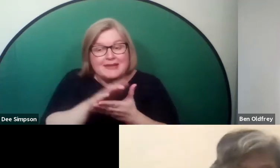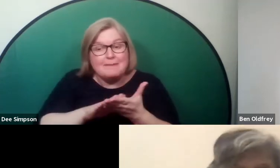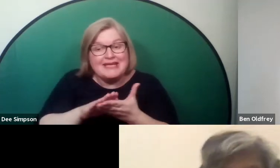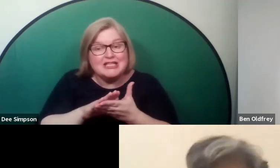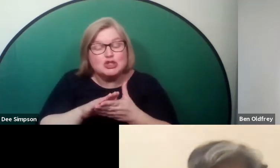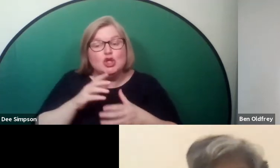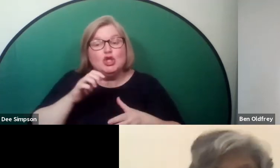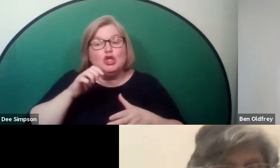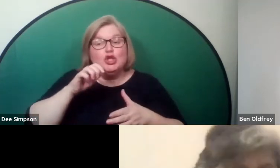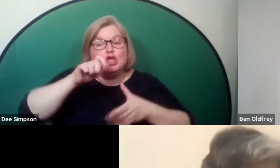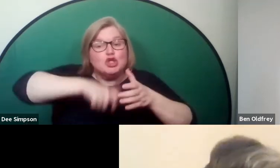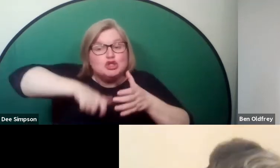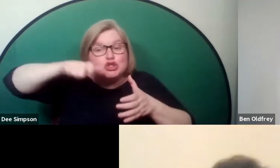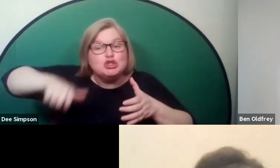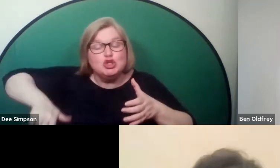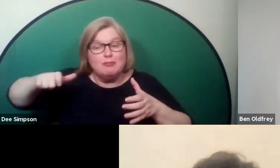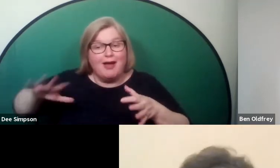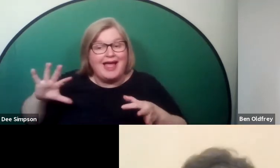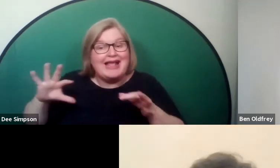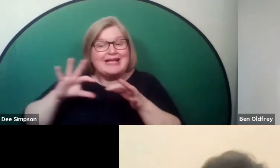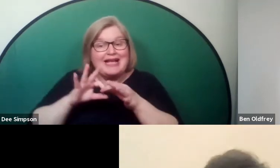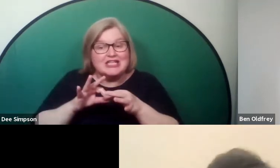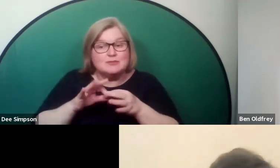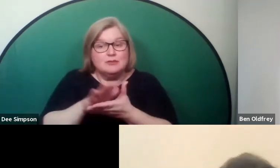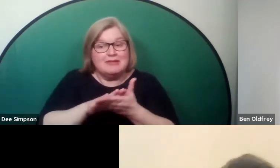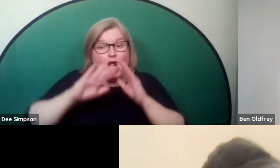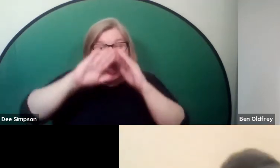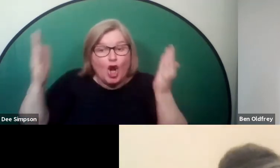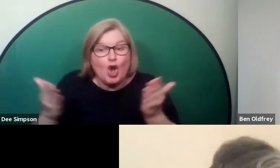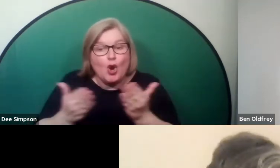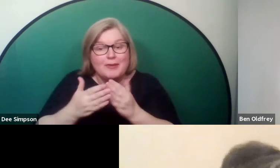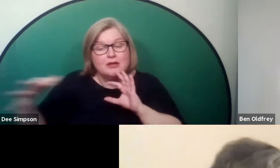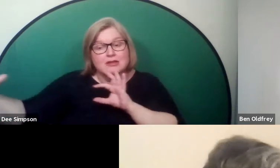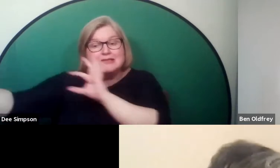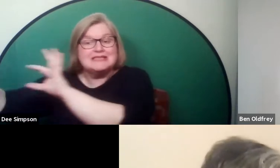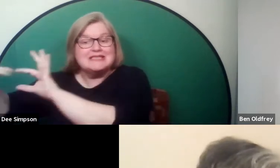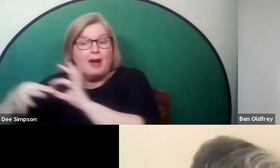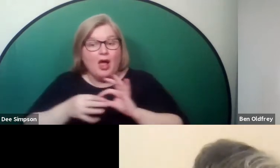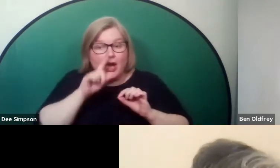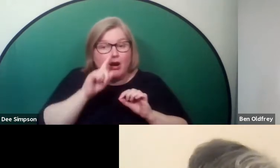is something that global supply chains can't offer.